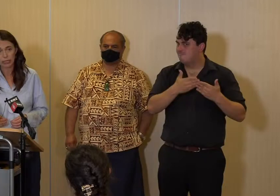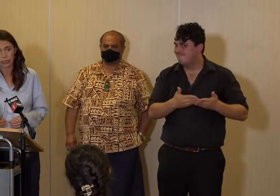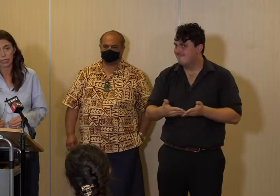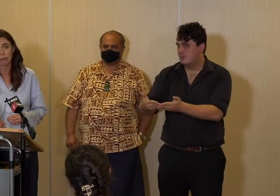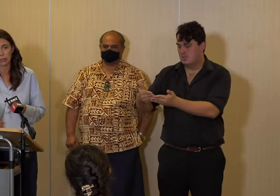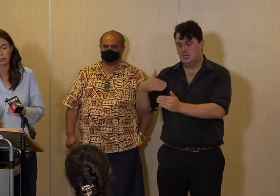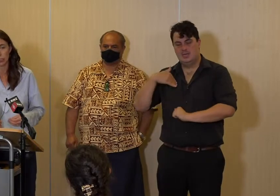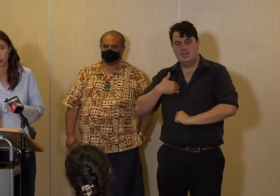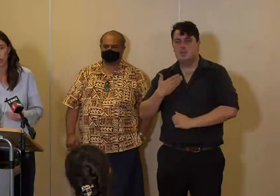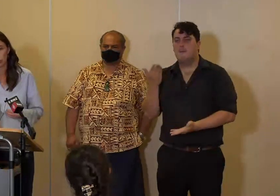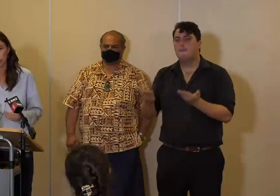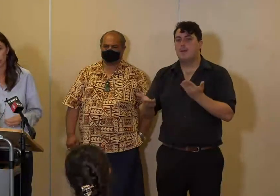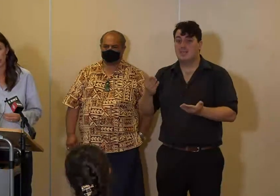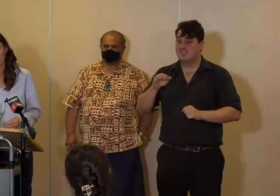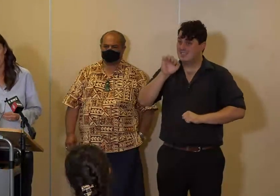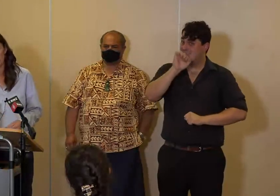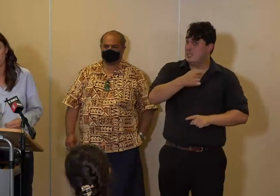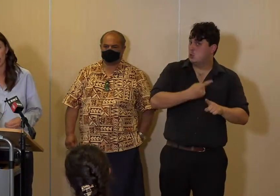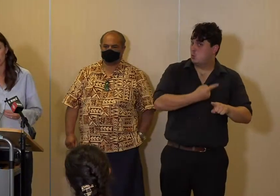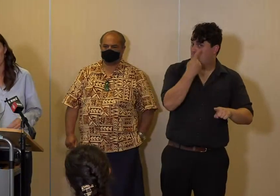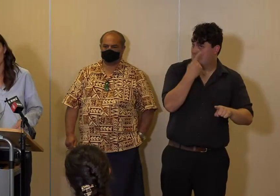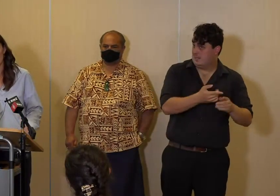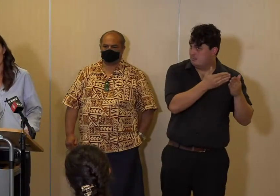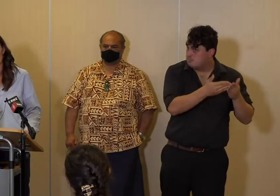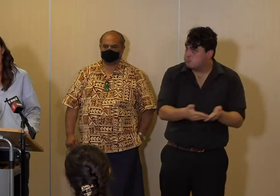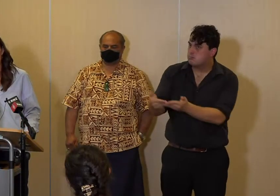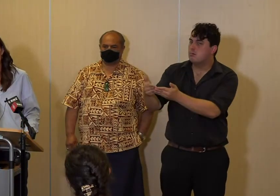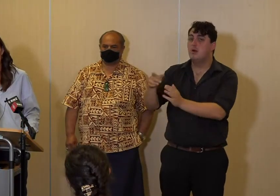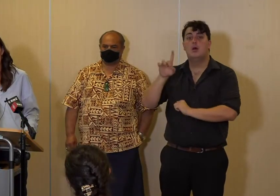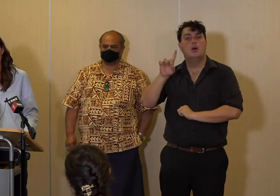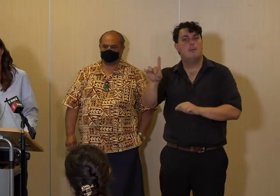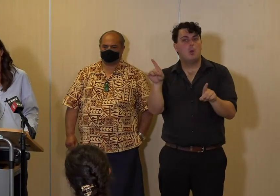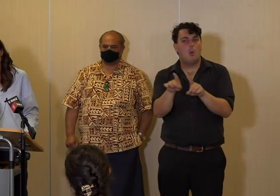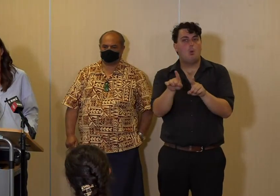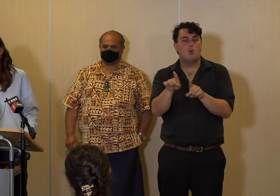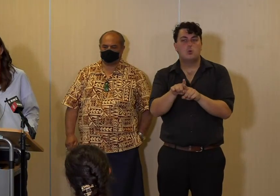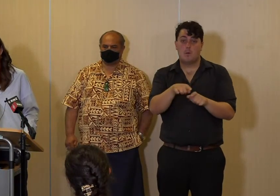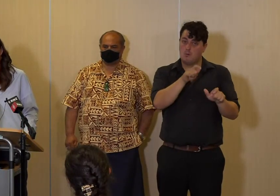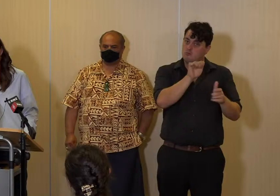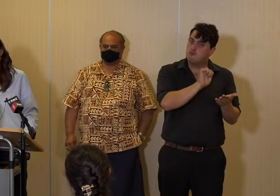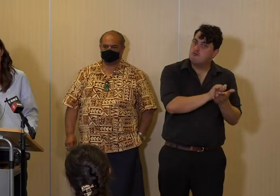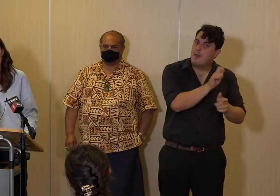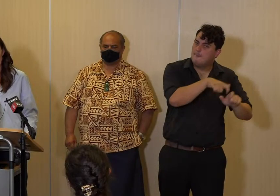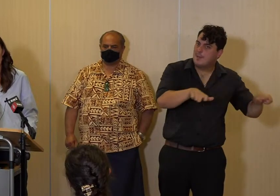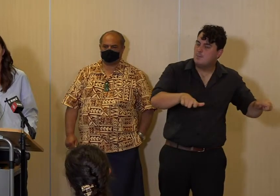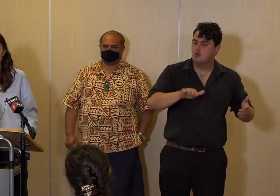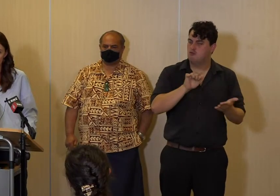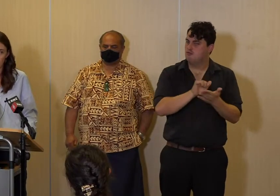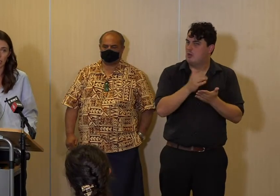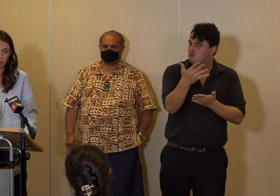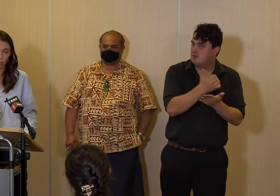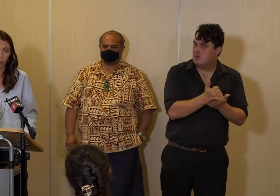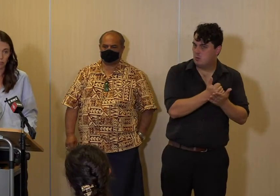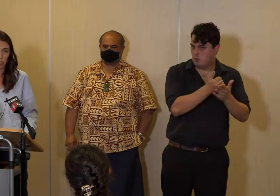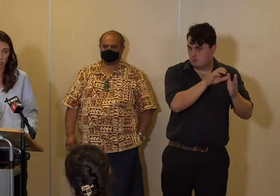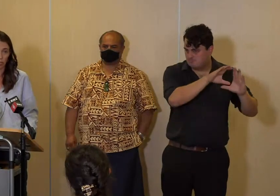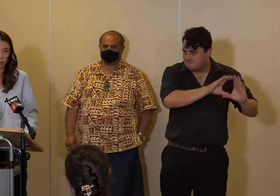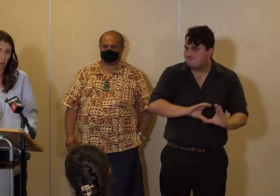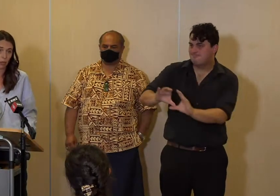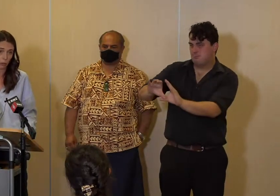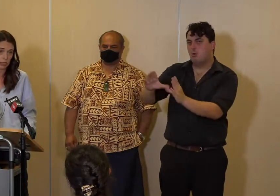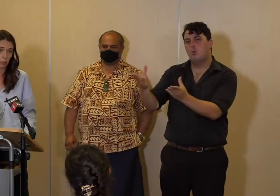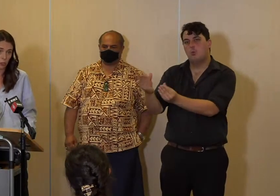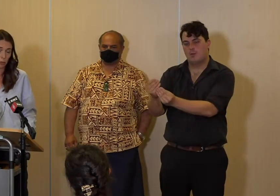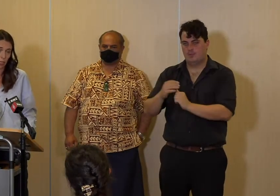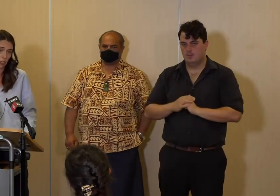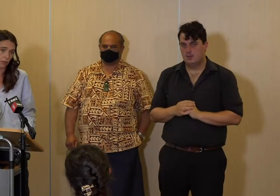there quickly, but to make sure we also get the people and resources they need there as well. And in some cases, we have parts of Tonga we've just not even